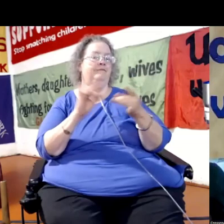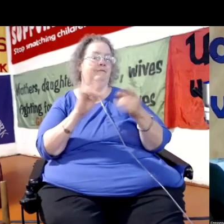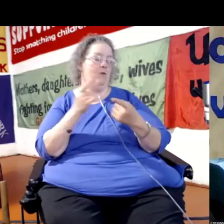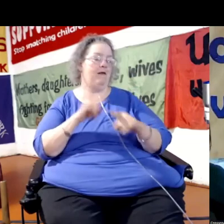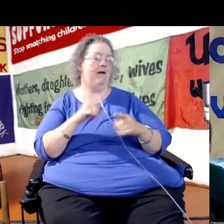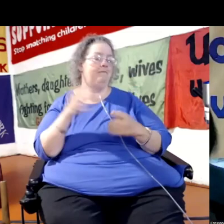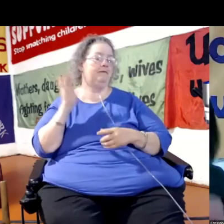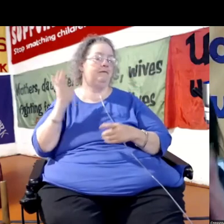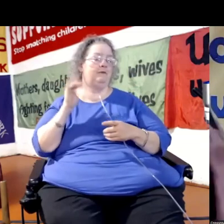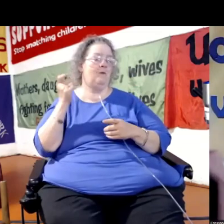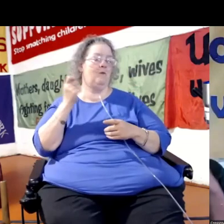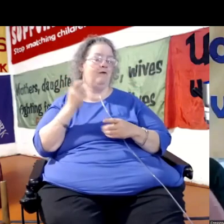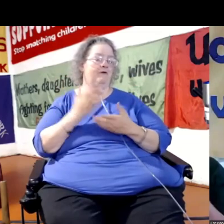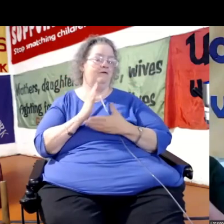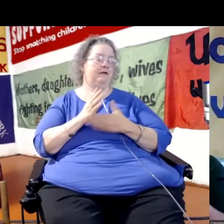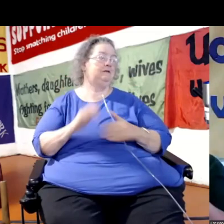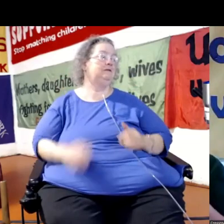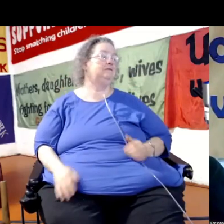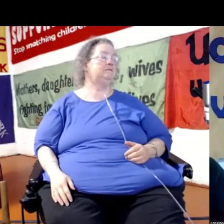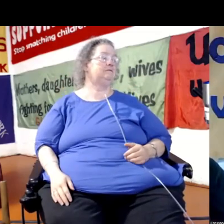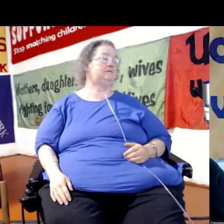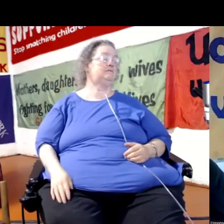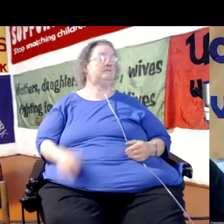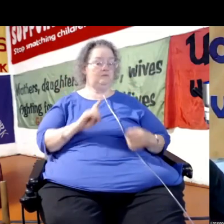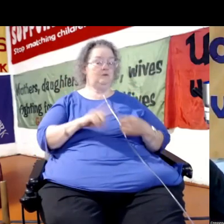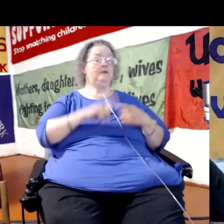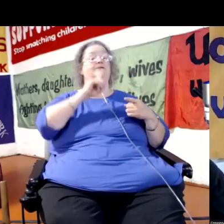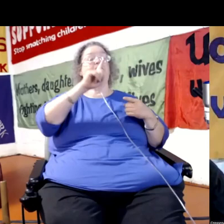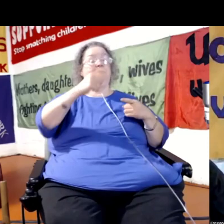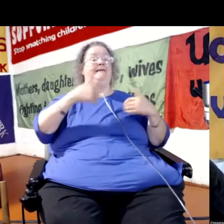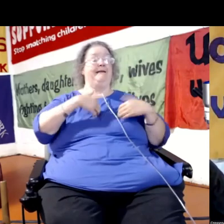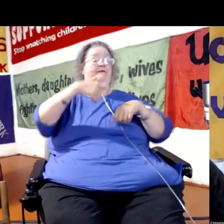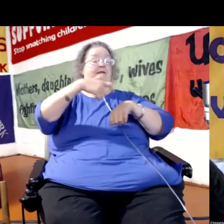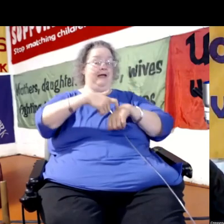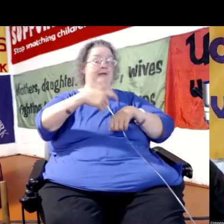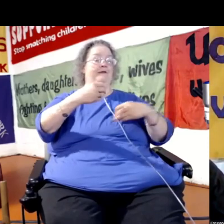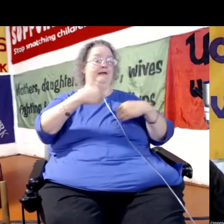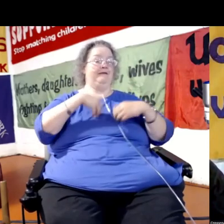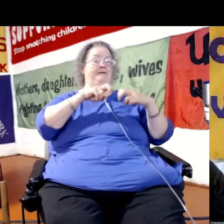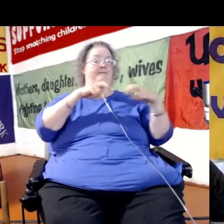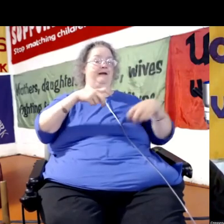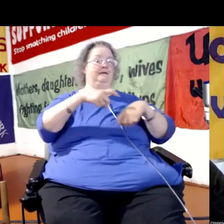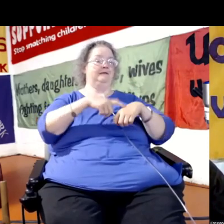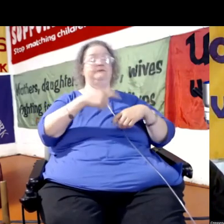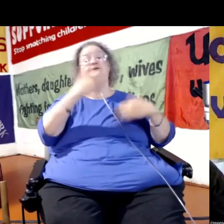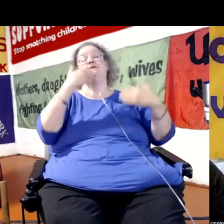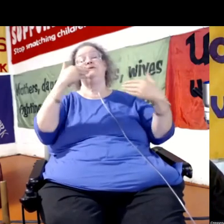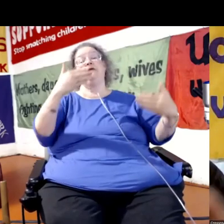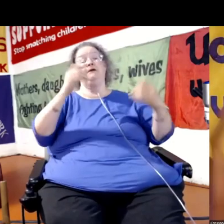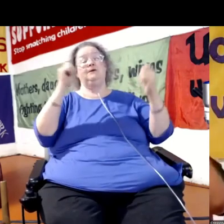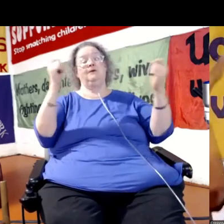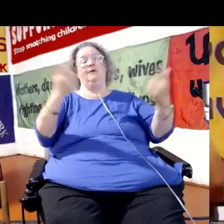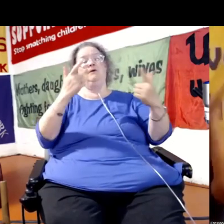know. When I'm really have the time and they give me the time on the panel. So thank you very much for